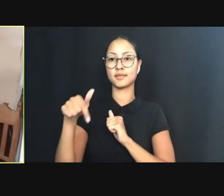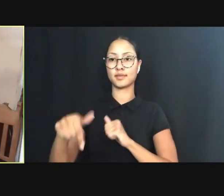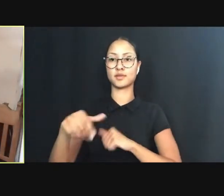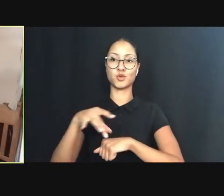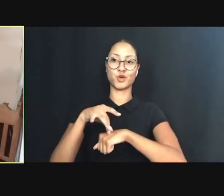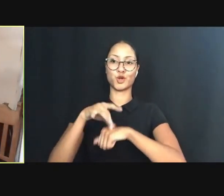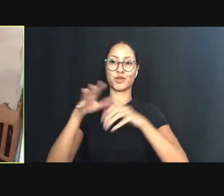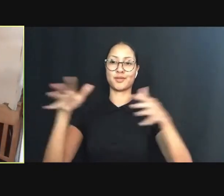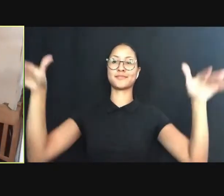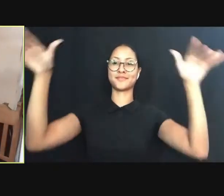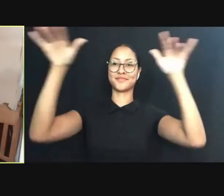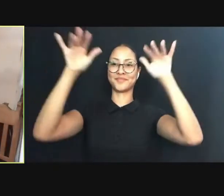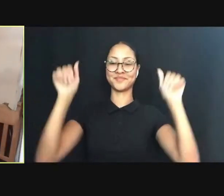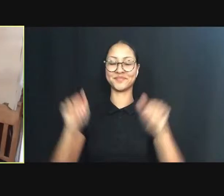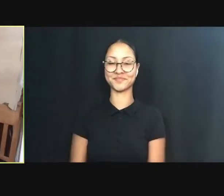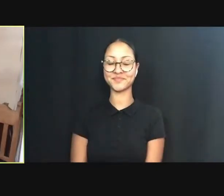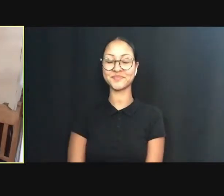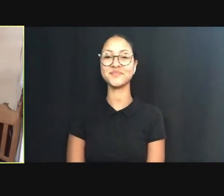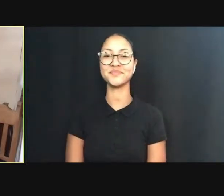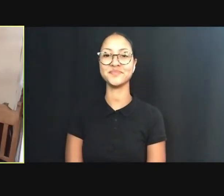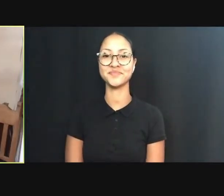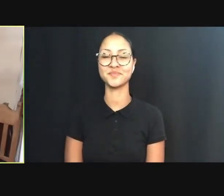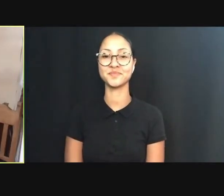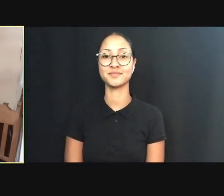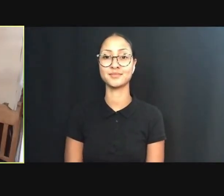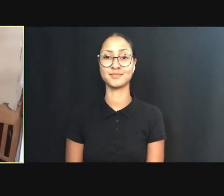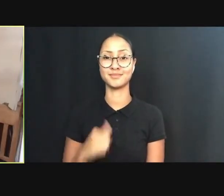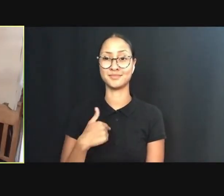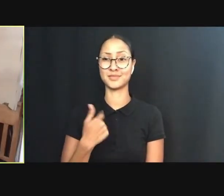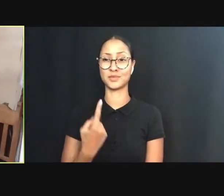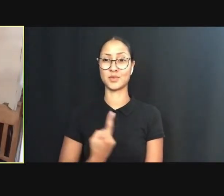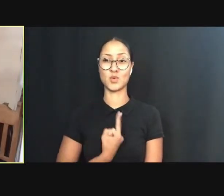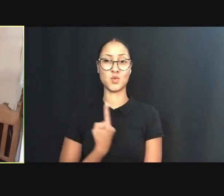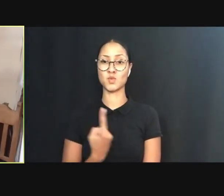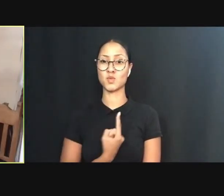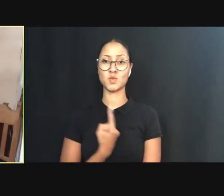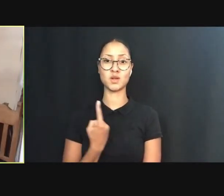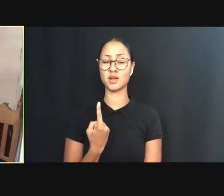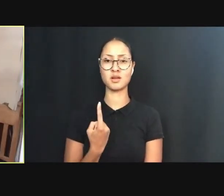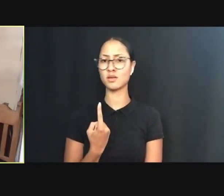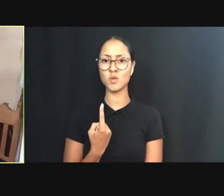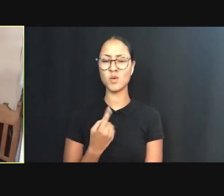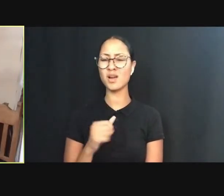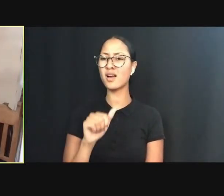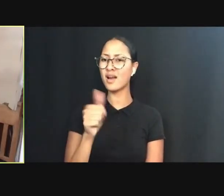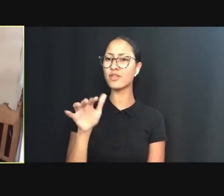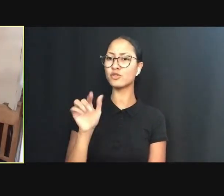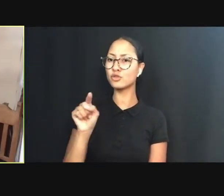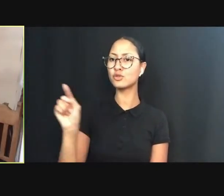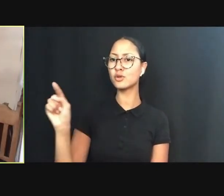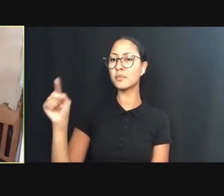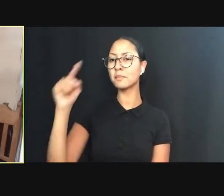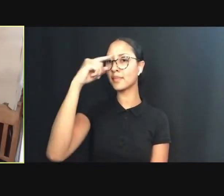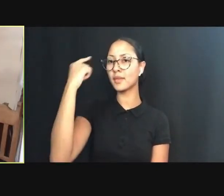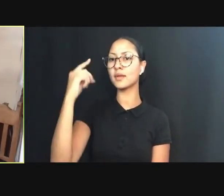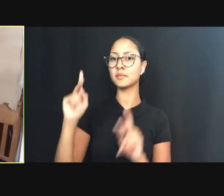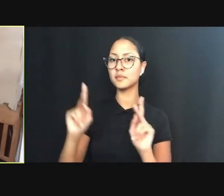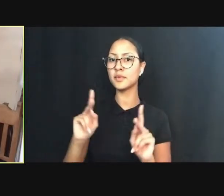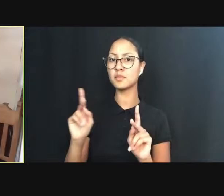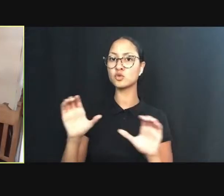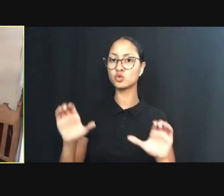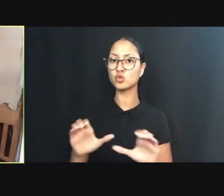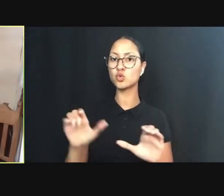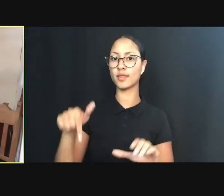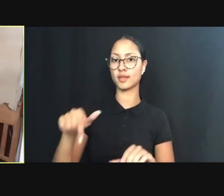There's Afrofuturists and other, all kinds of futurists that have been doing this work for decades. So I think that now that there's a kind